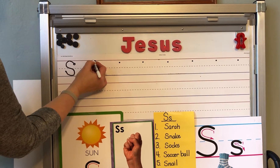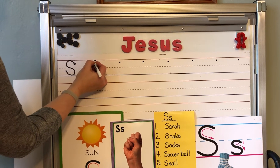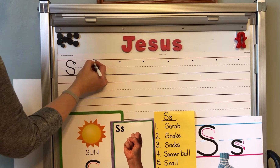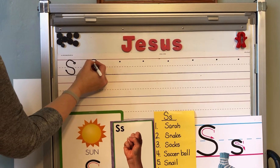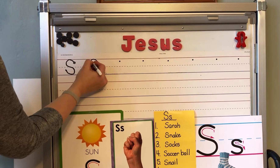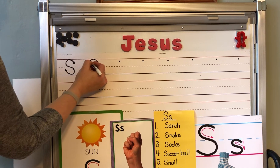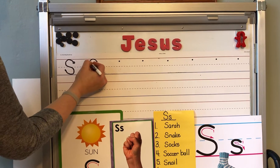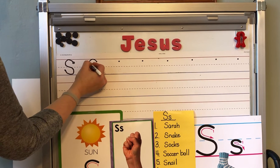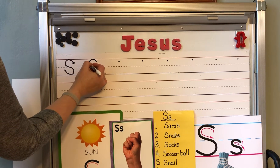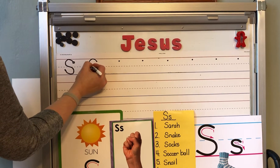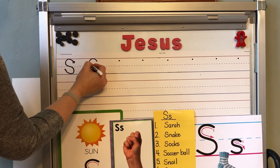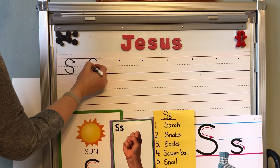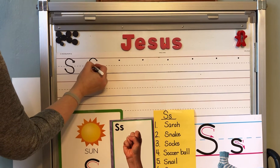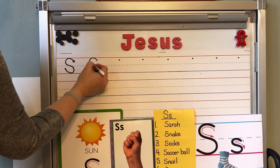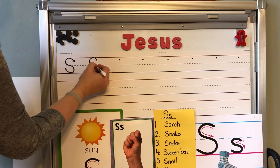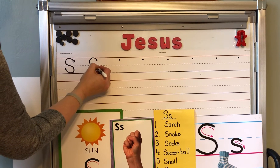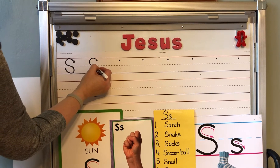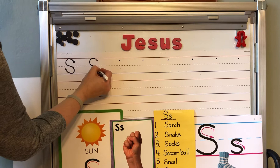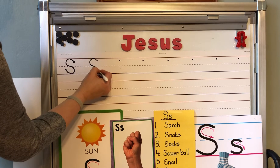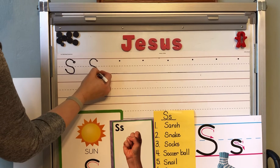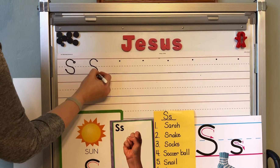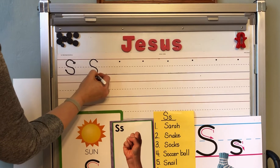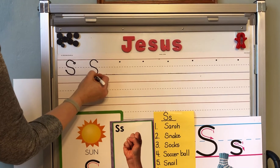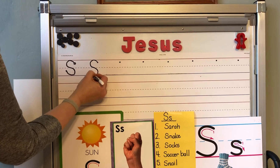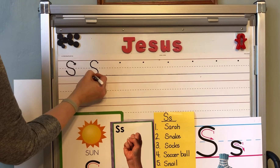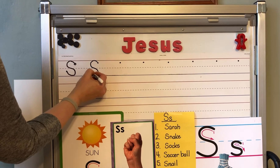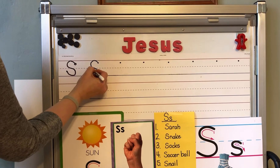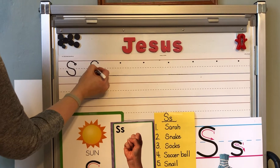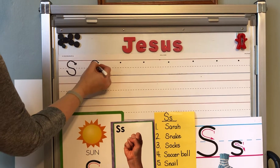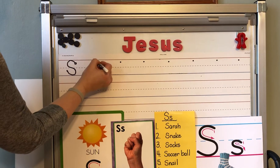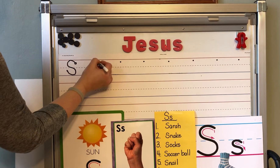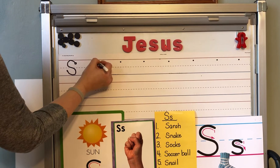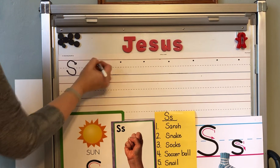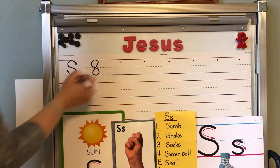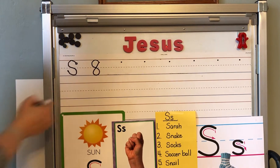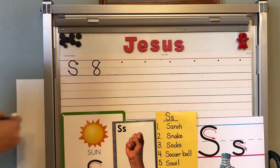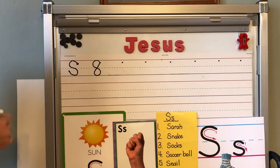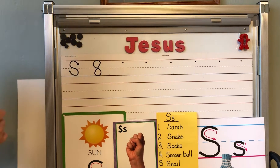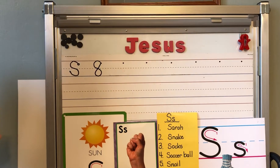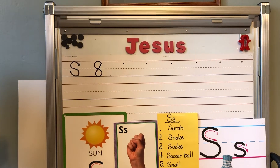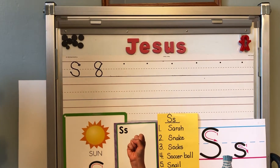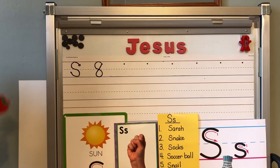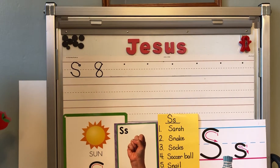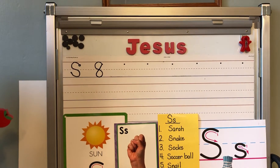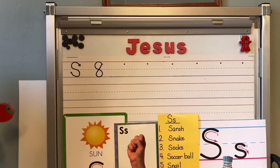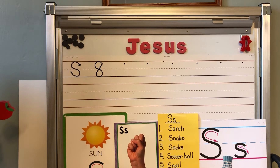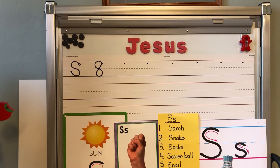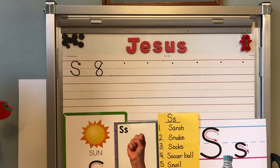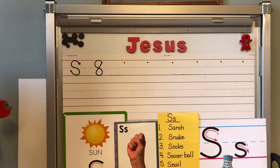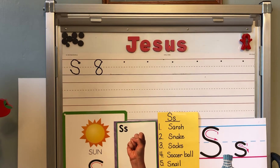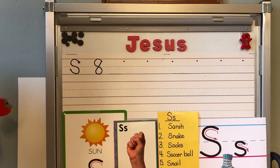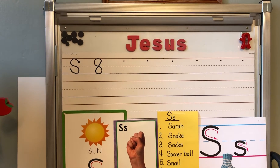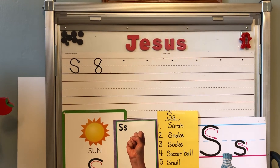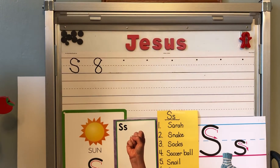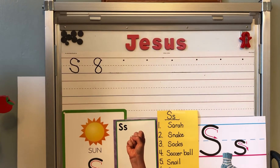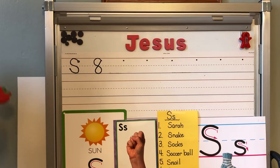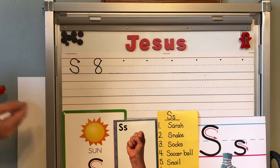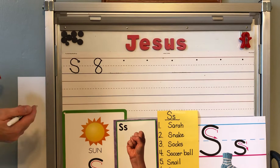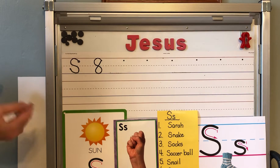Make an S and go back home. What did I just turn our S into? An